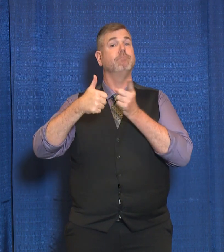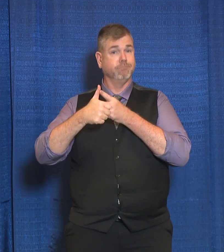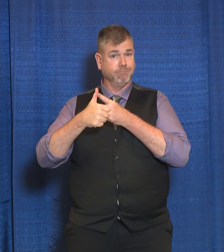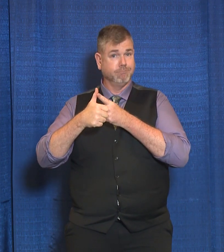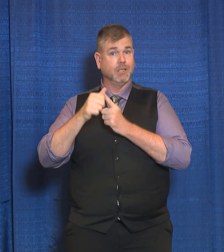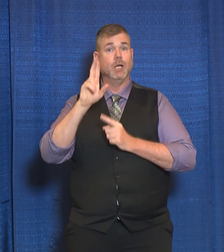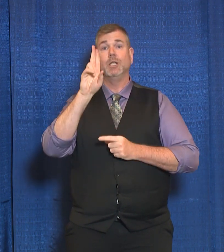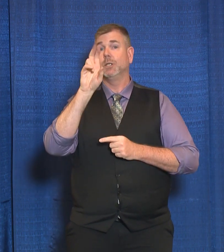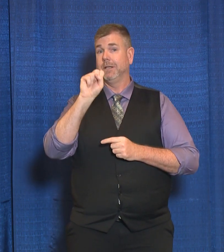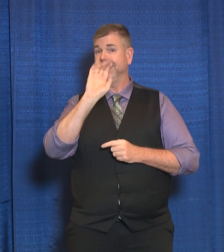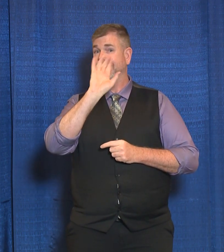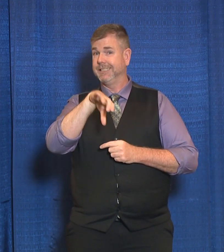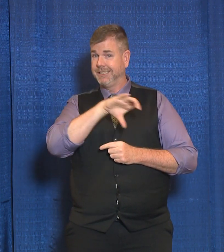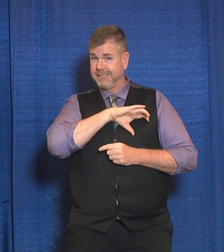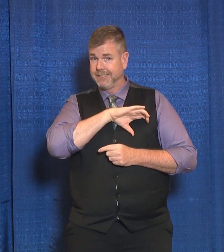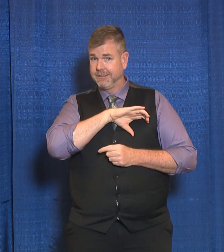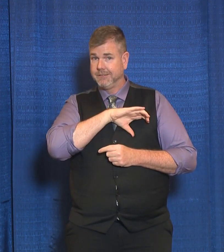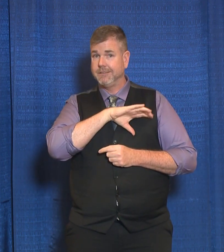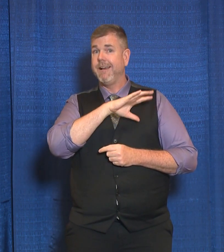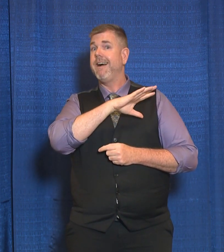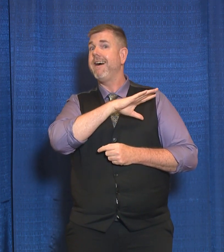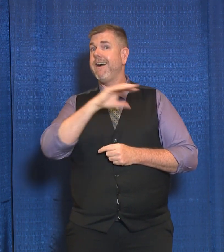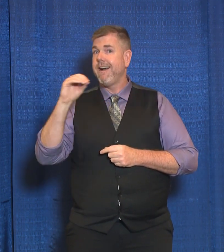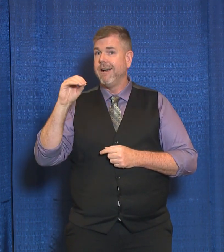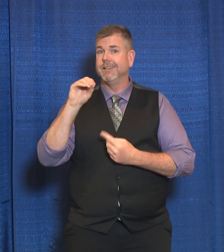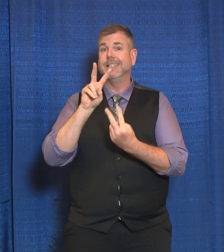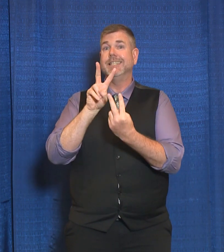or a military or overseas voter.